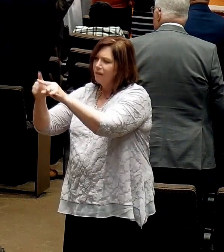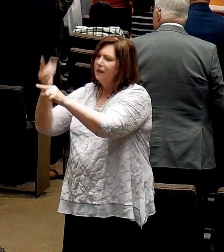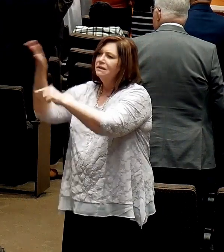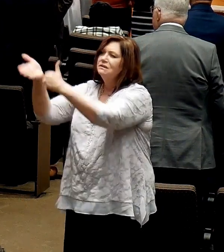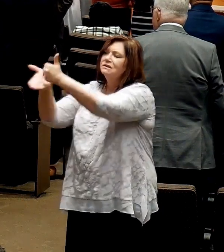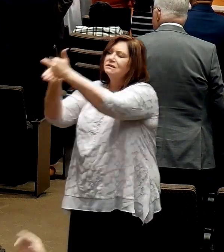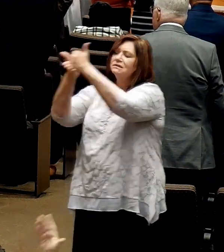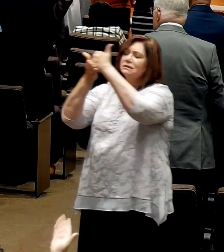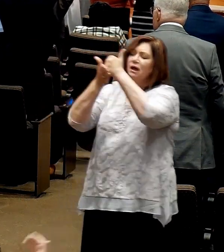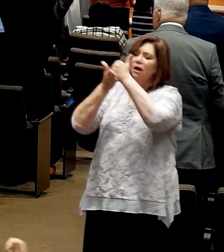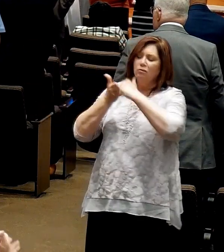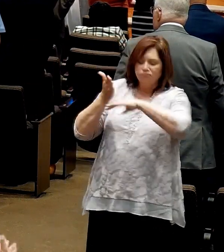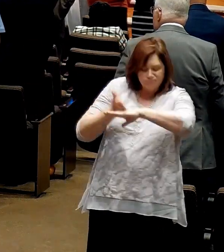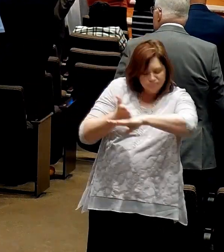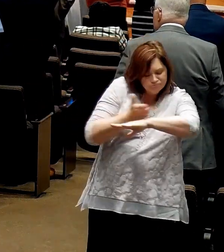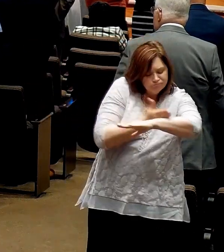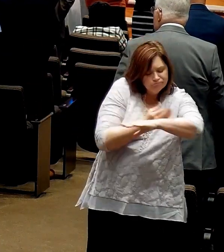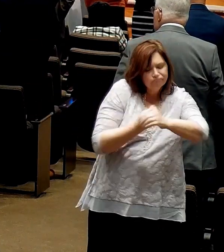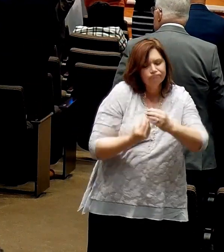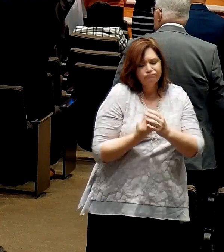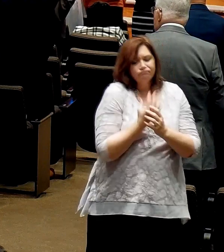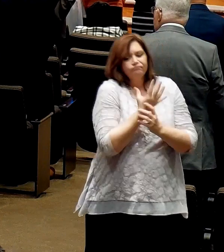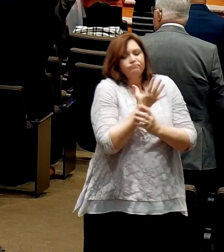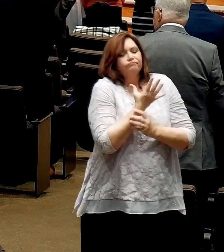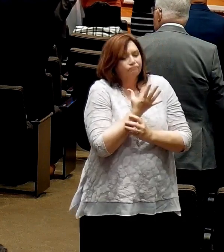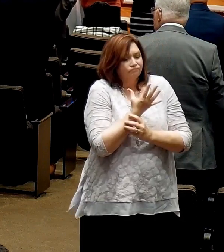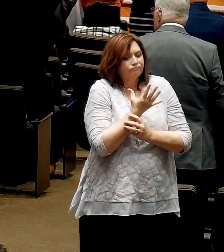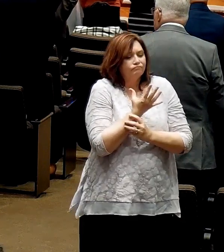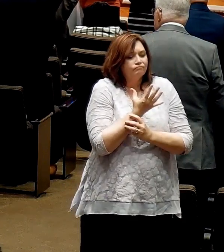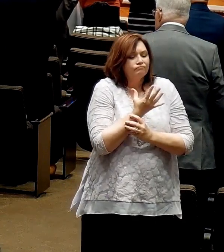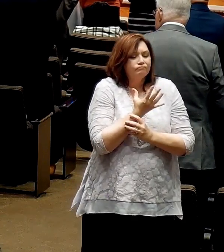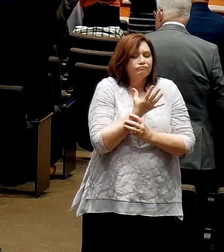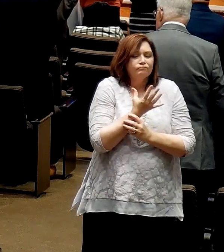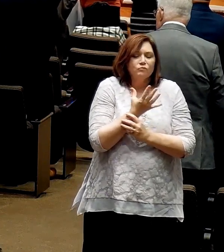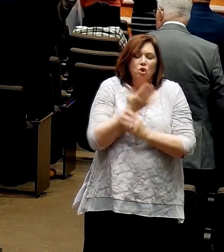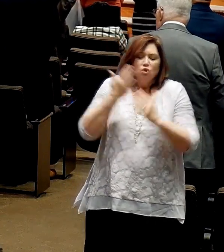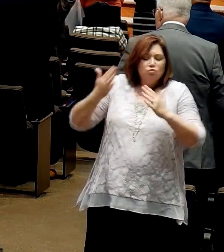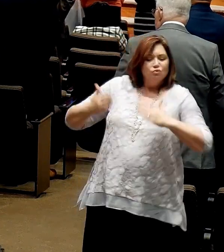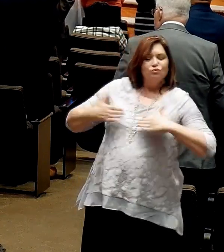I will bear. Lift that chorus. Oh,